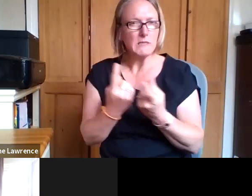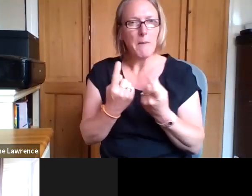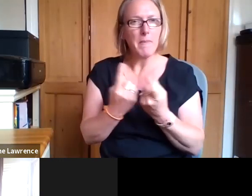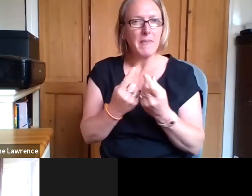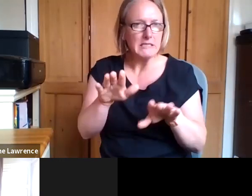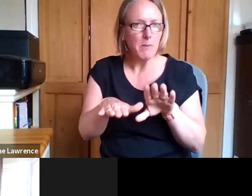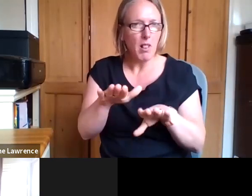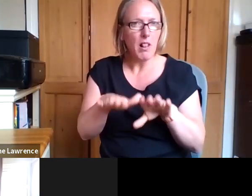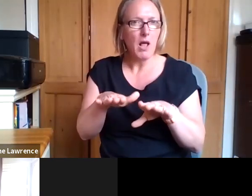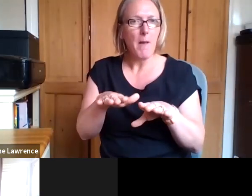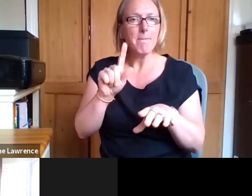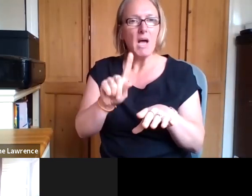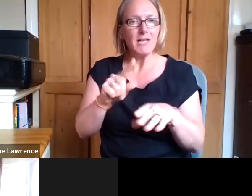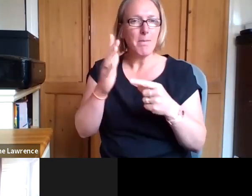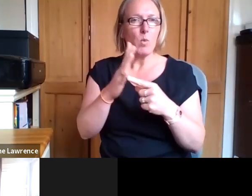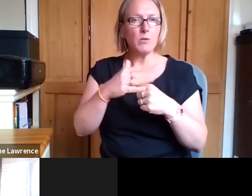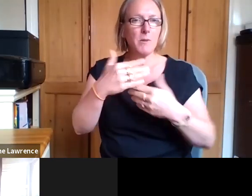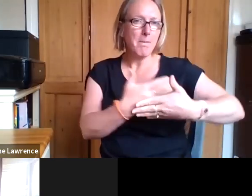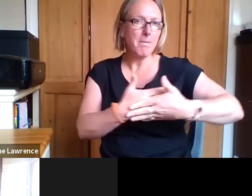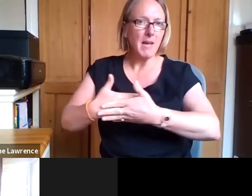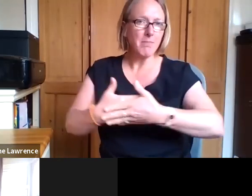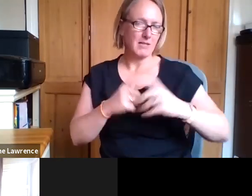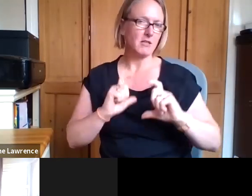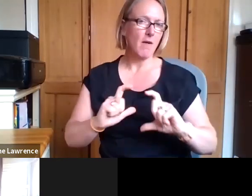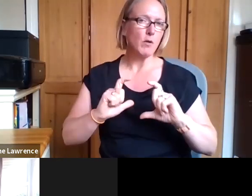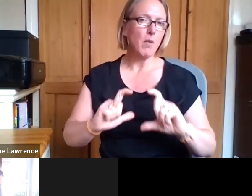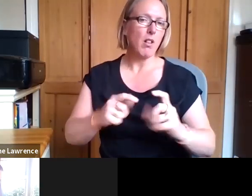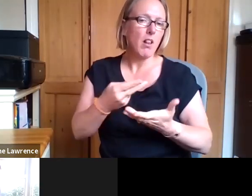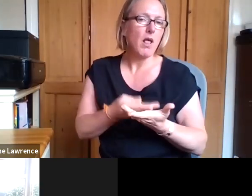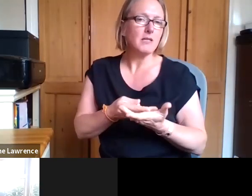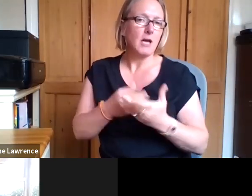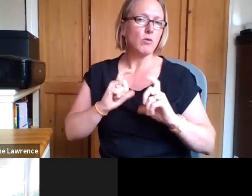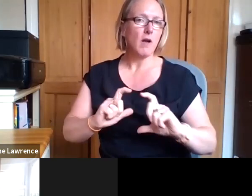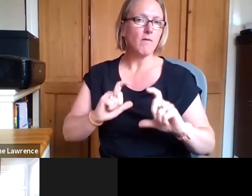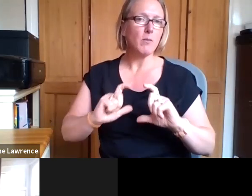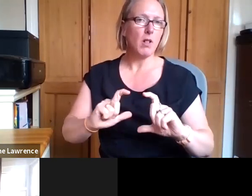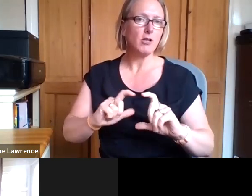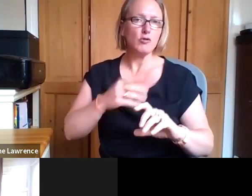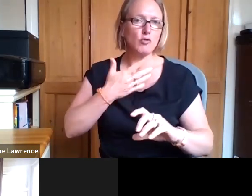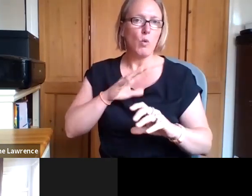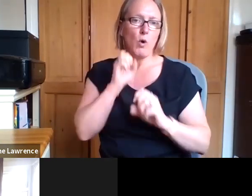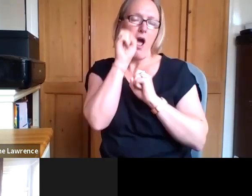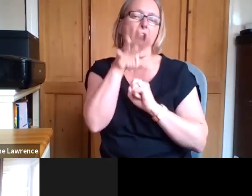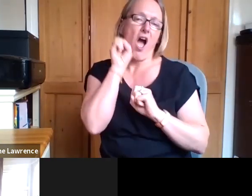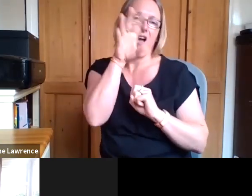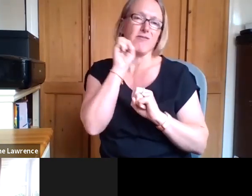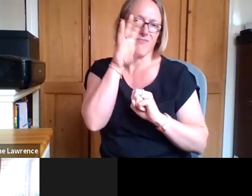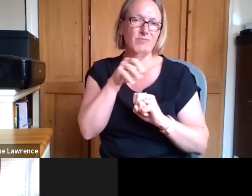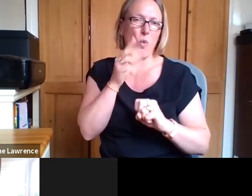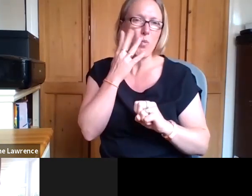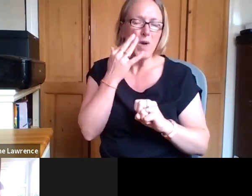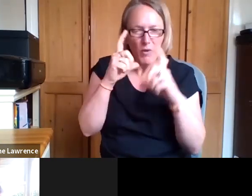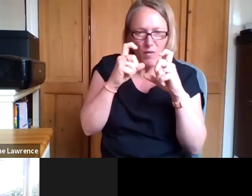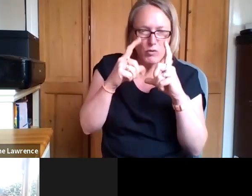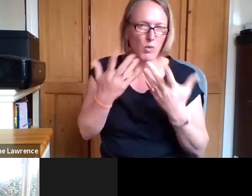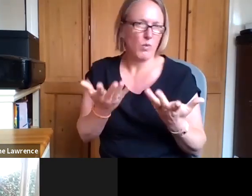baby is comfortable and everybody is fine with that. You don't want baby to be screaming while you're taking their pictures, really, unless that's what you want